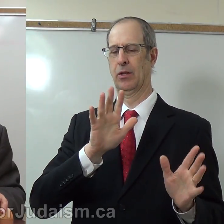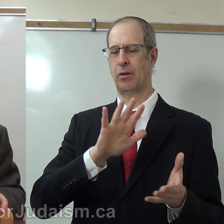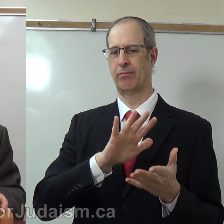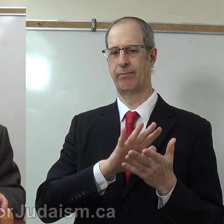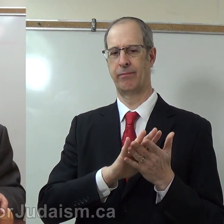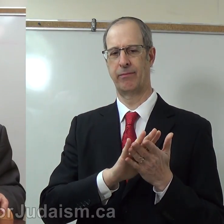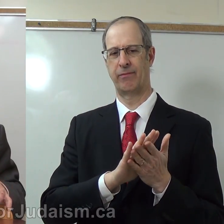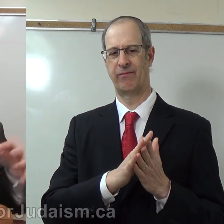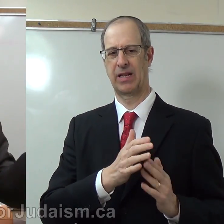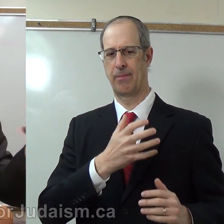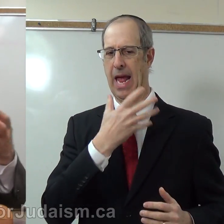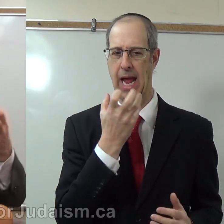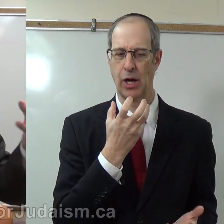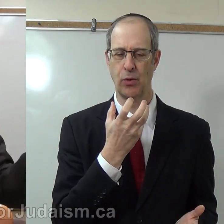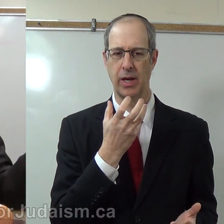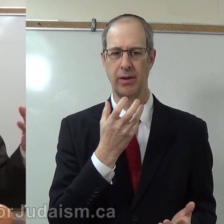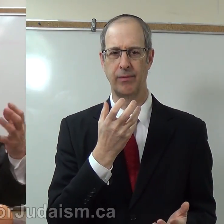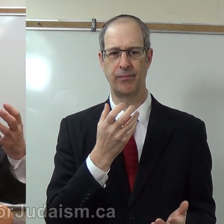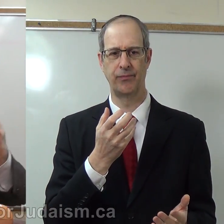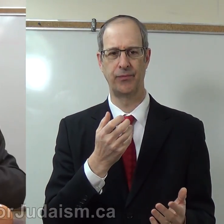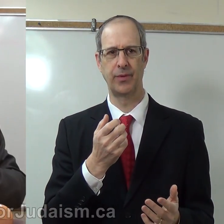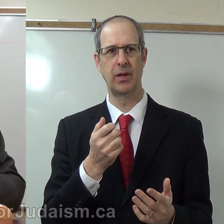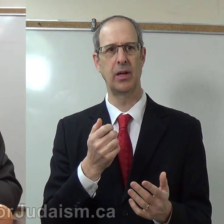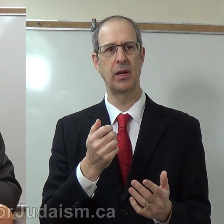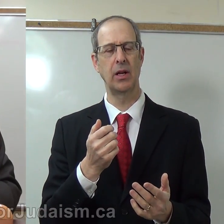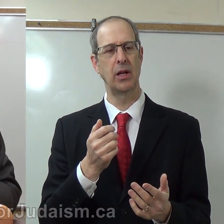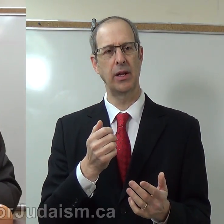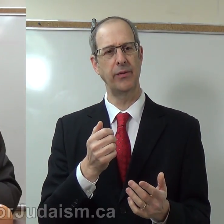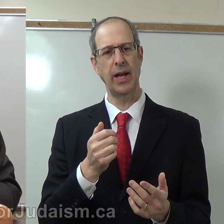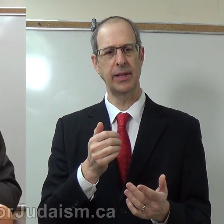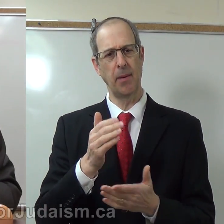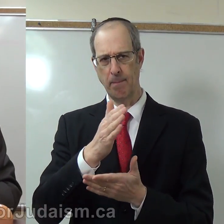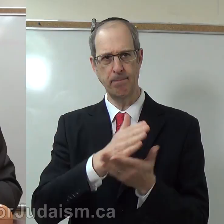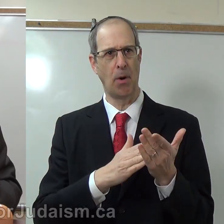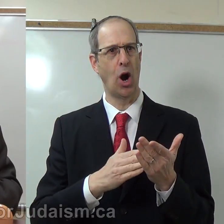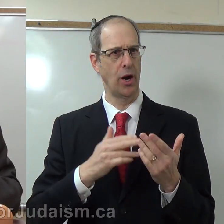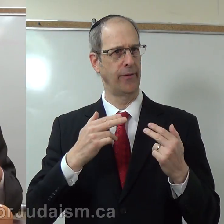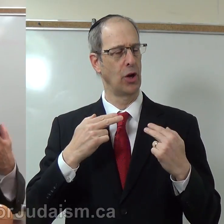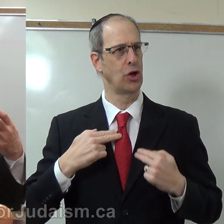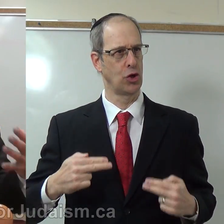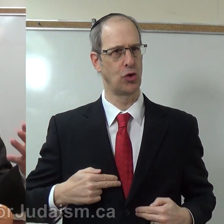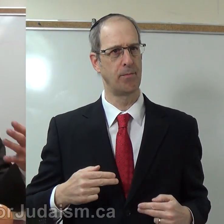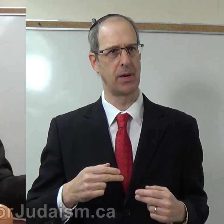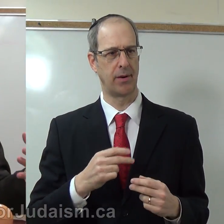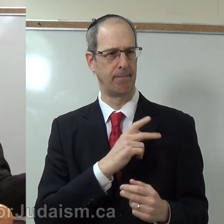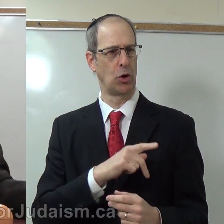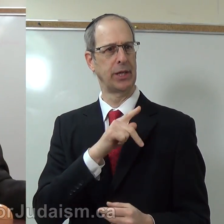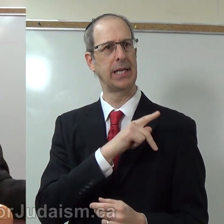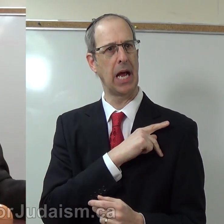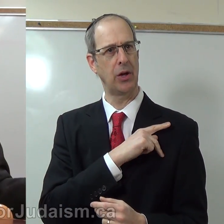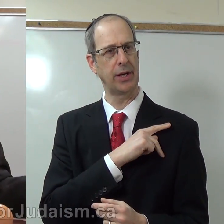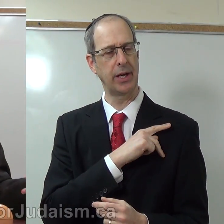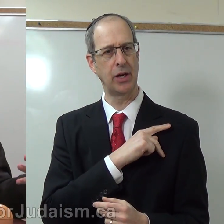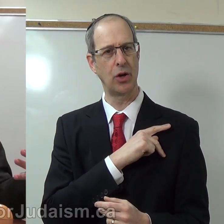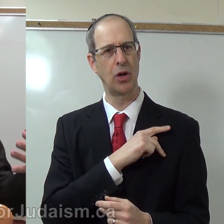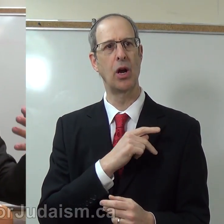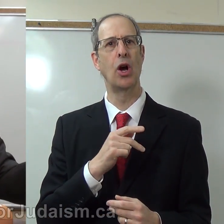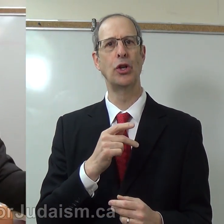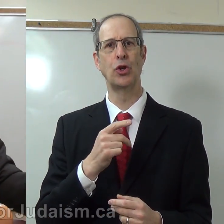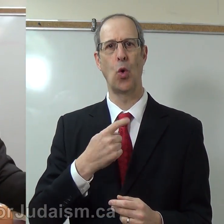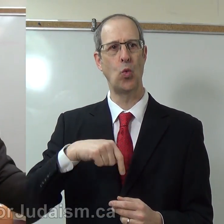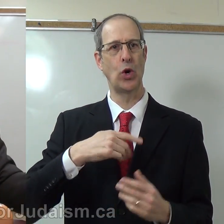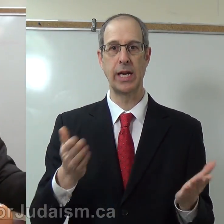angry. These are all parts of our personality. And we were put into this world to